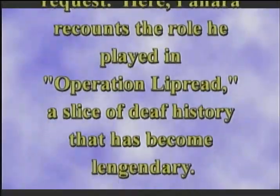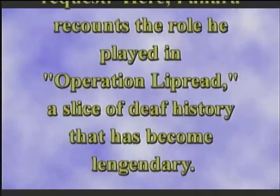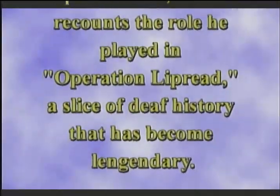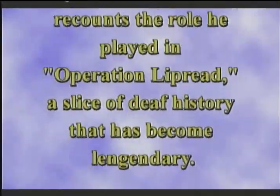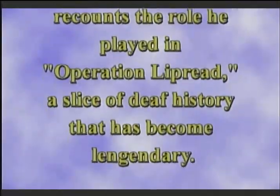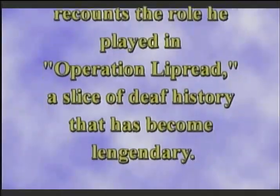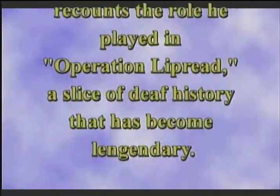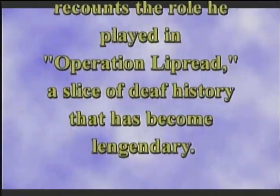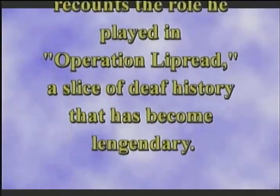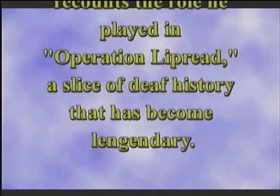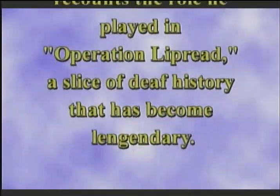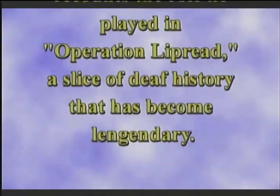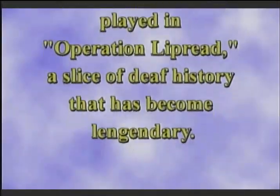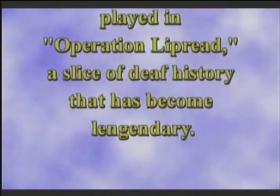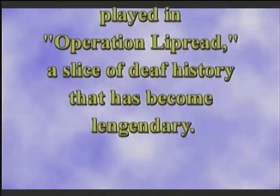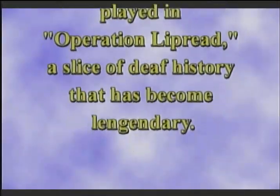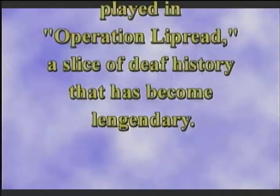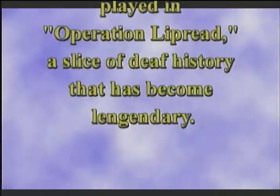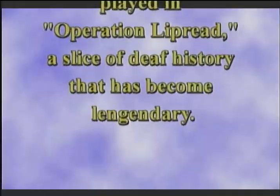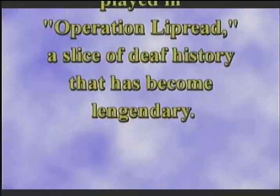history that has become legendary.